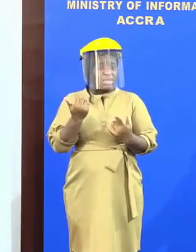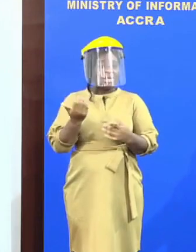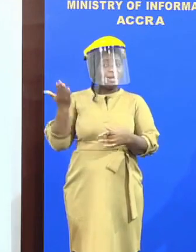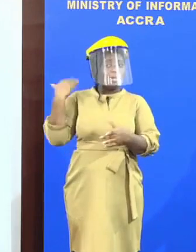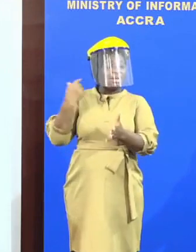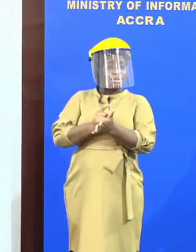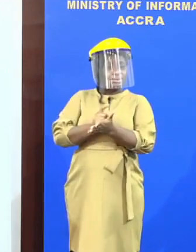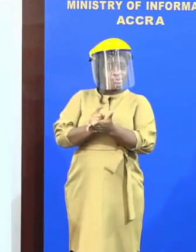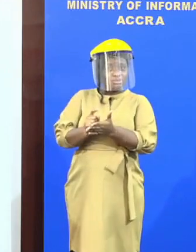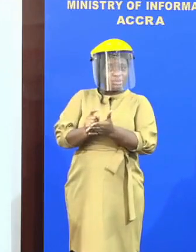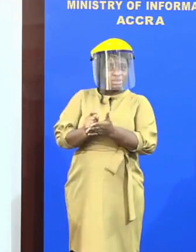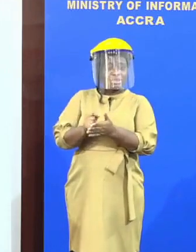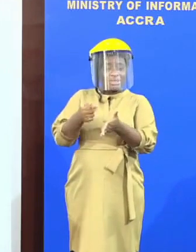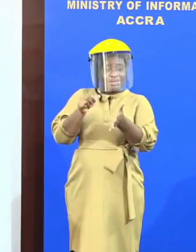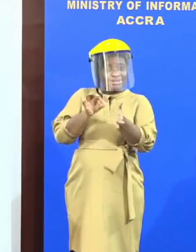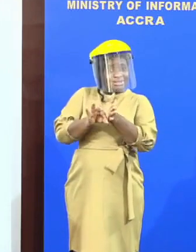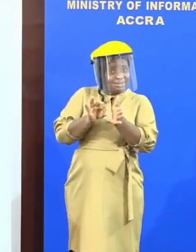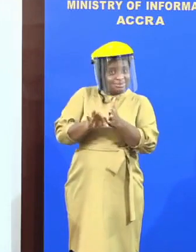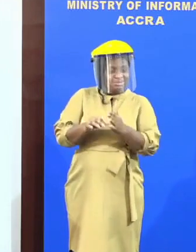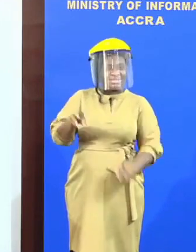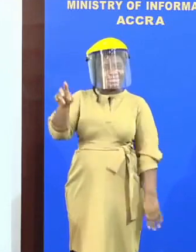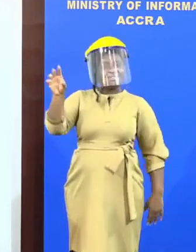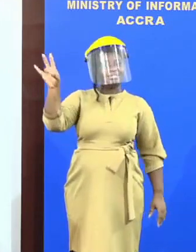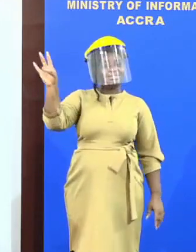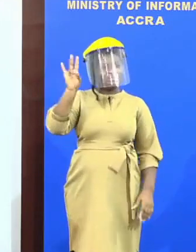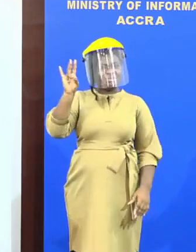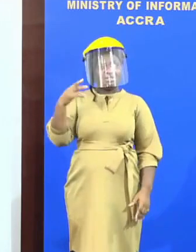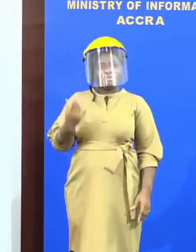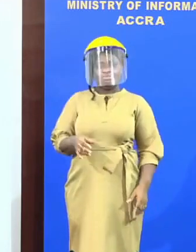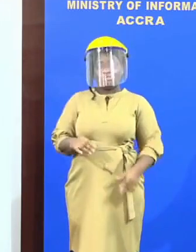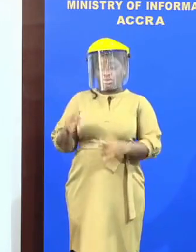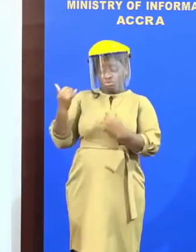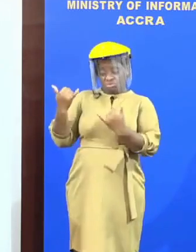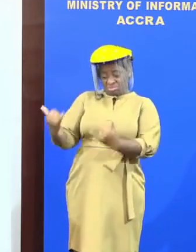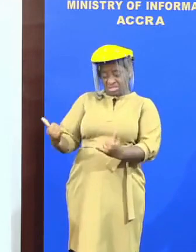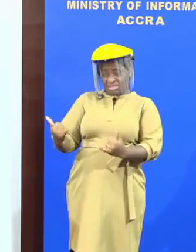were here, the daily count was about 700. Today it's at 600 and what?